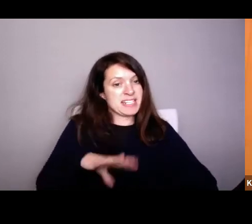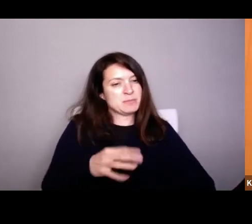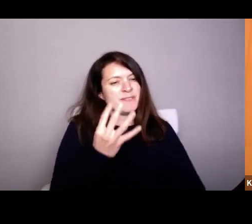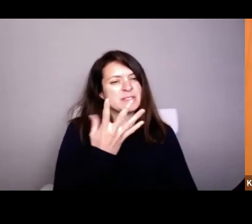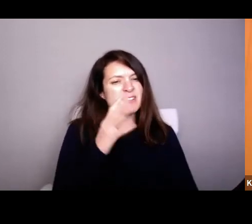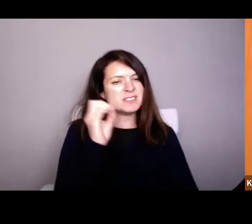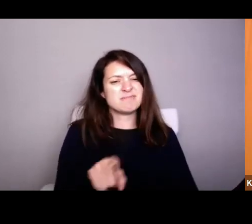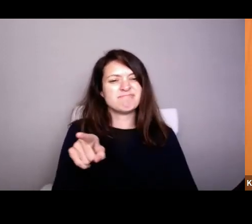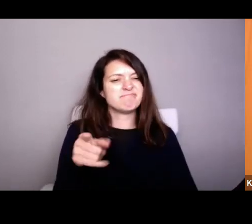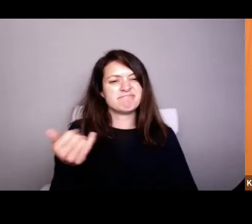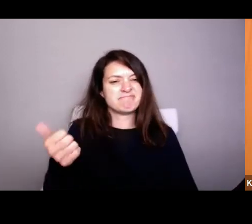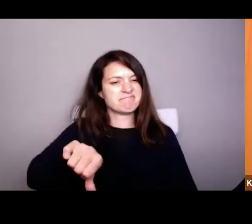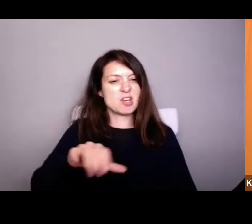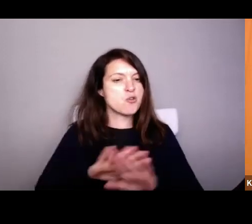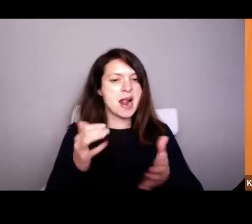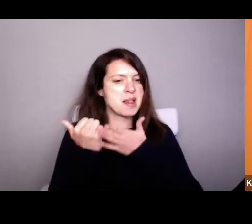helpful.